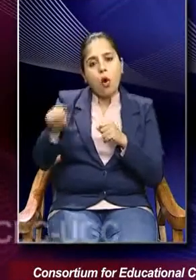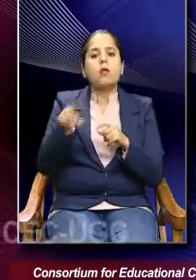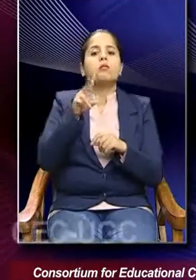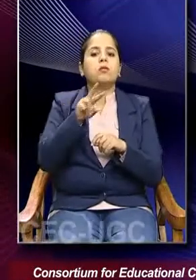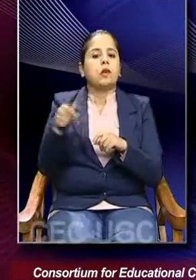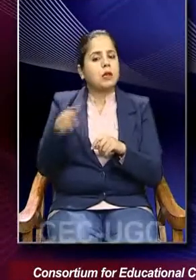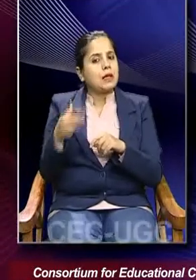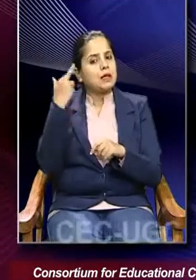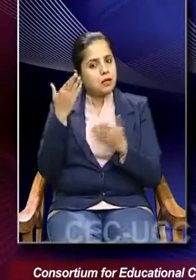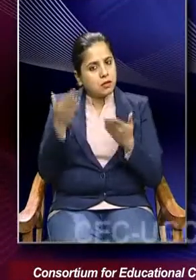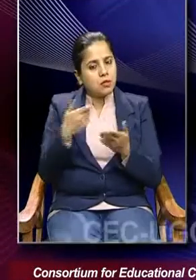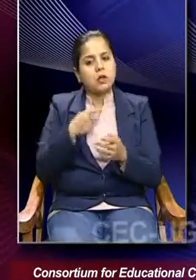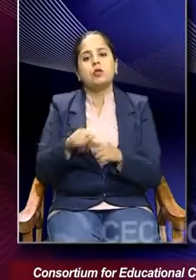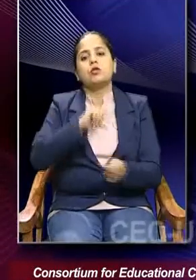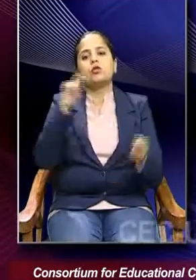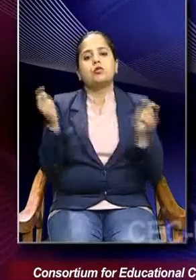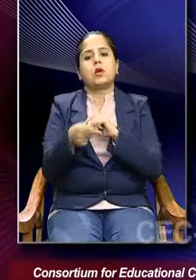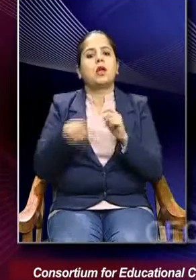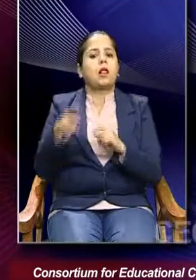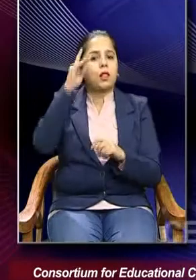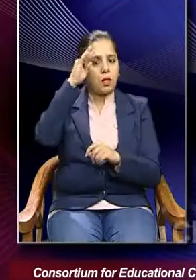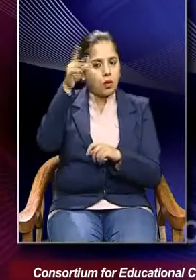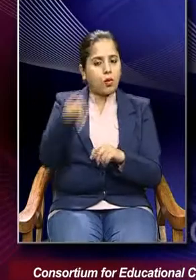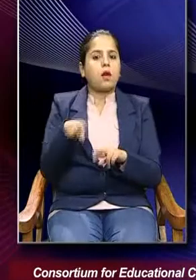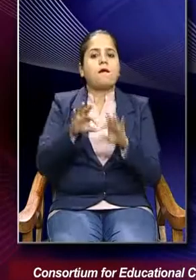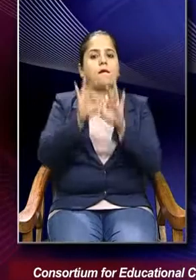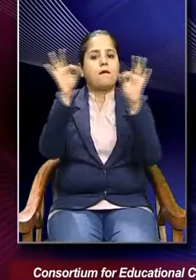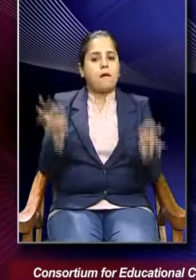we talk about change in the theoretical framework.